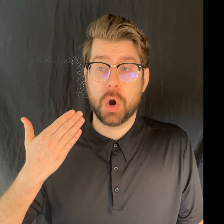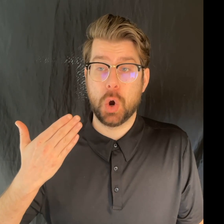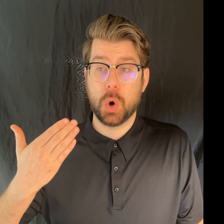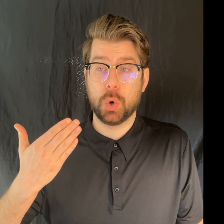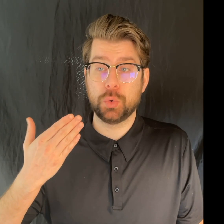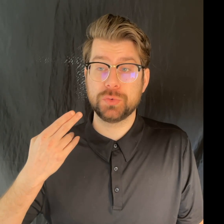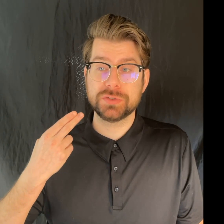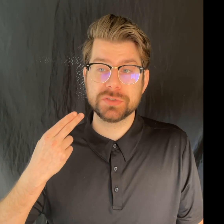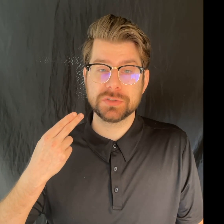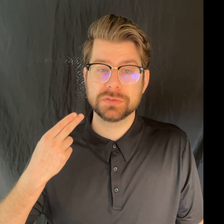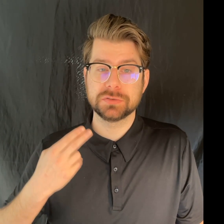O's,